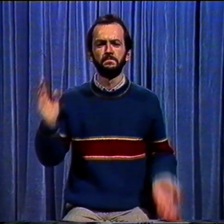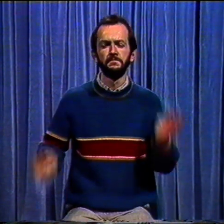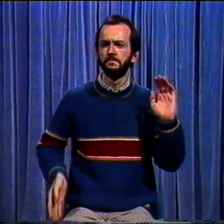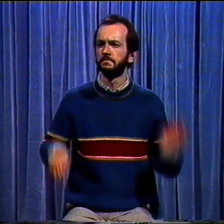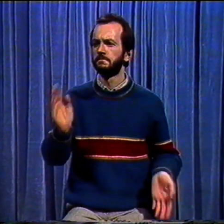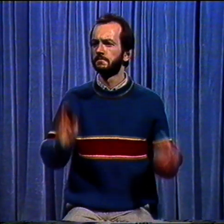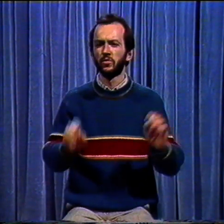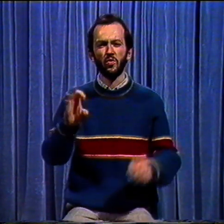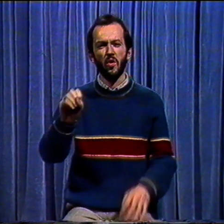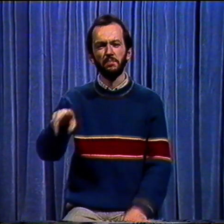I was walking around the shops